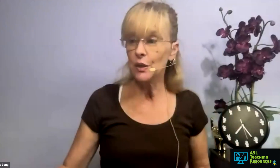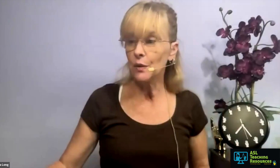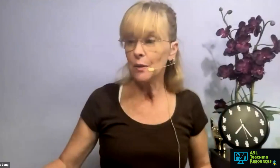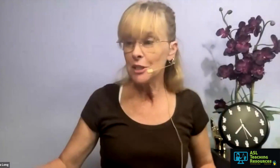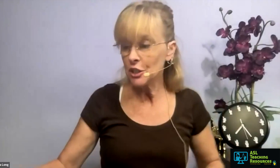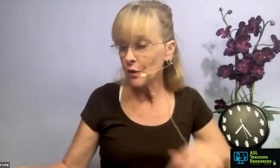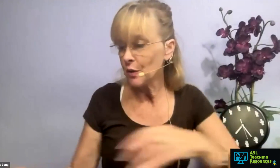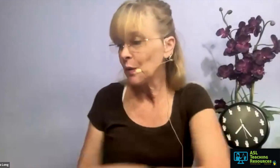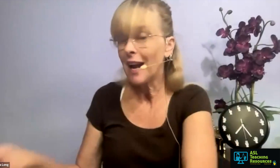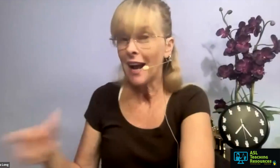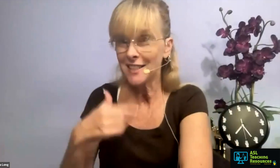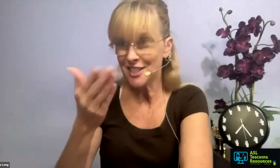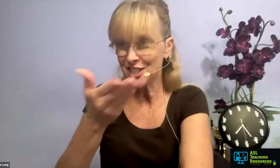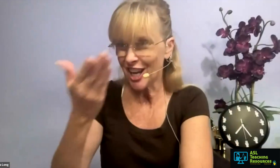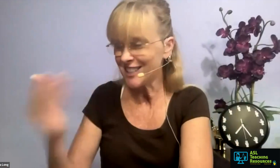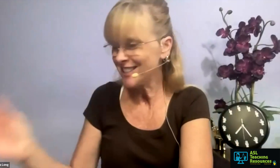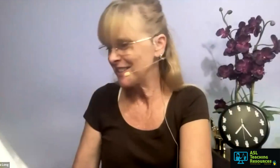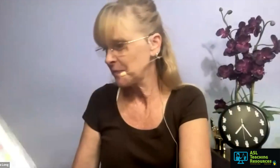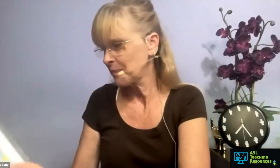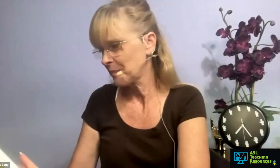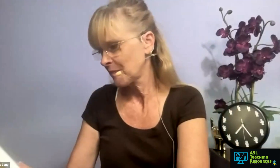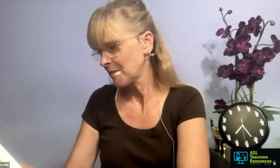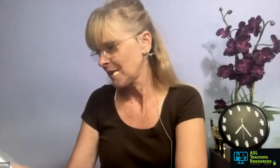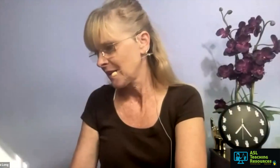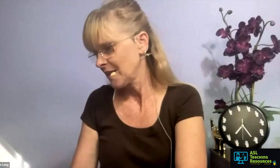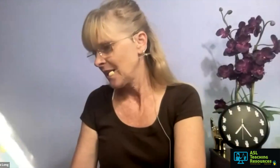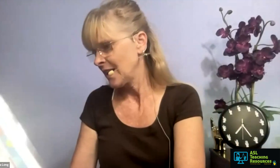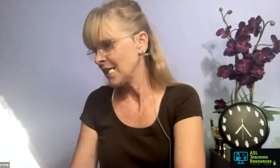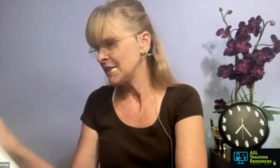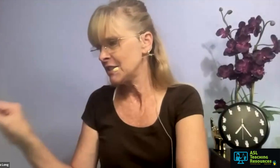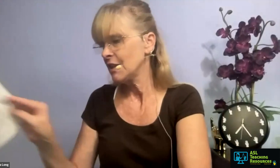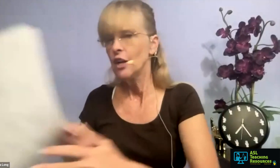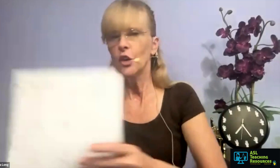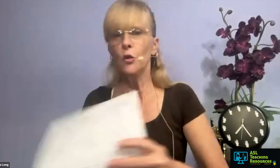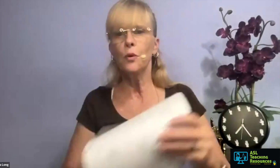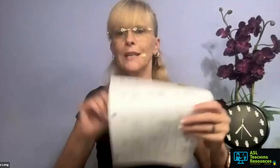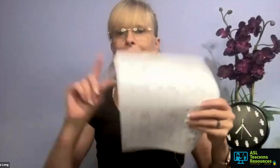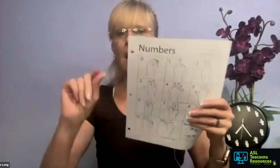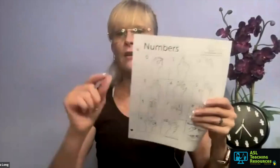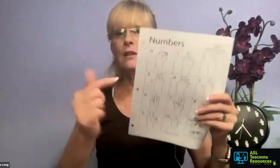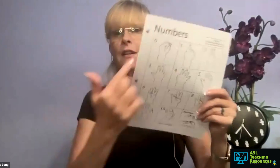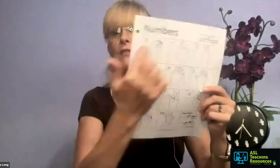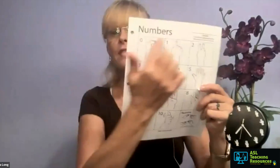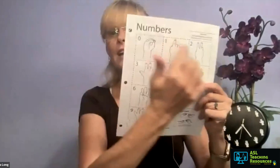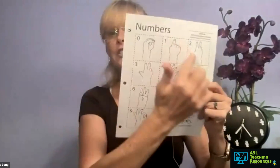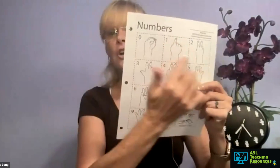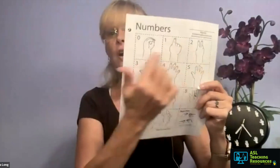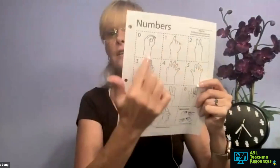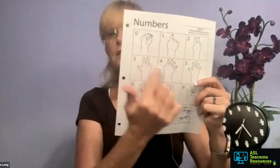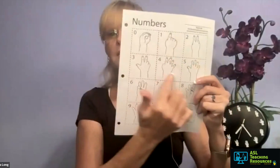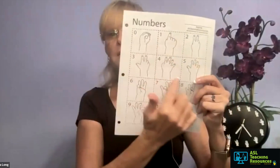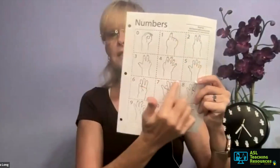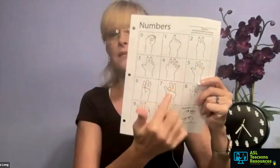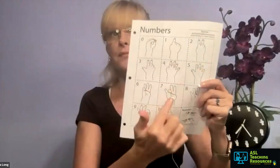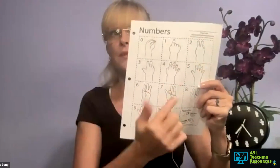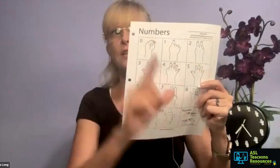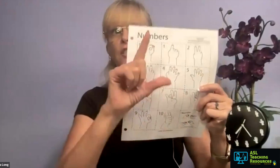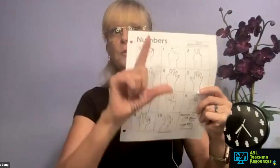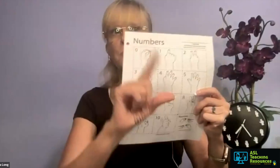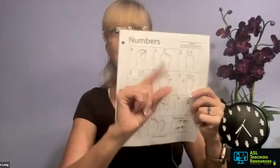let me show you what I suggest, is you print out the flashcards. Just print